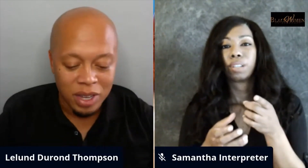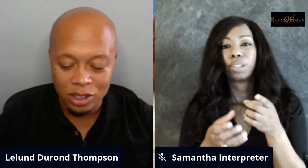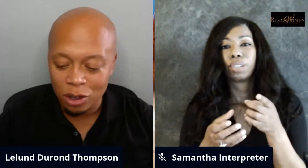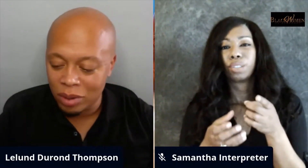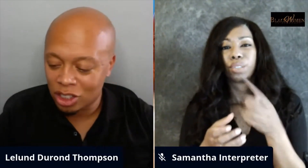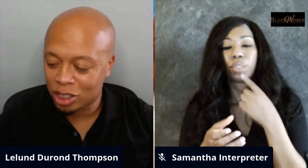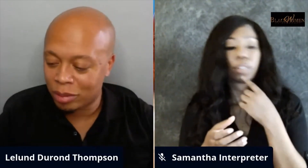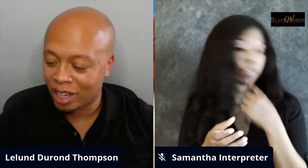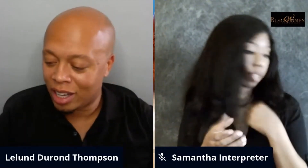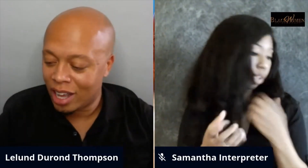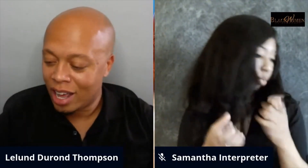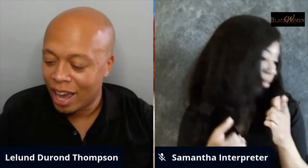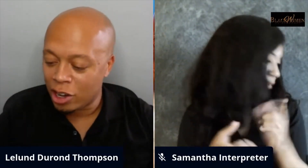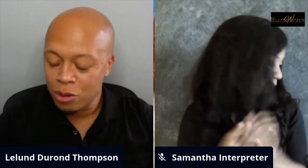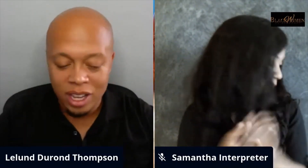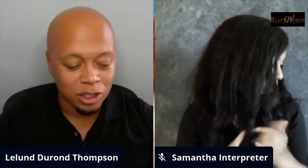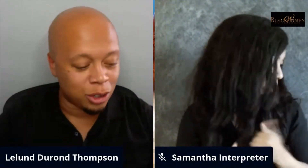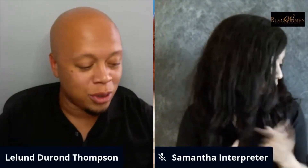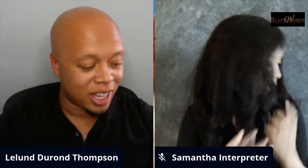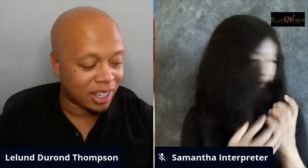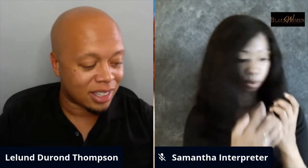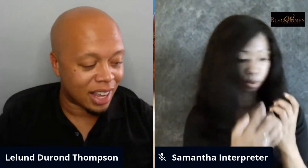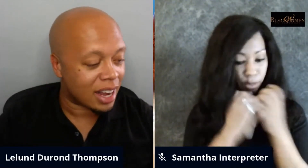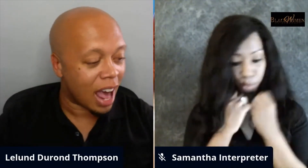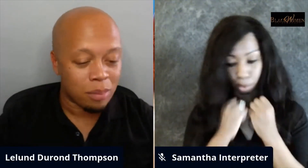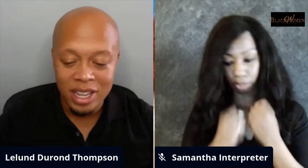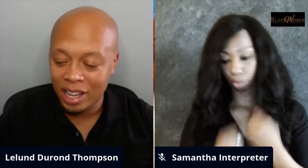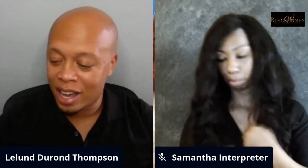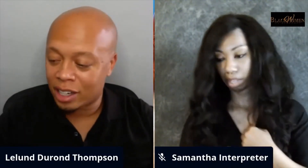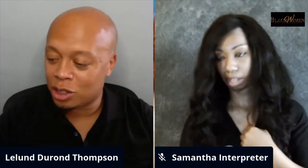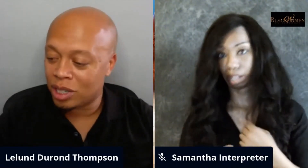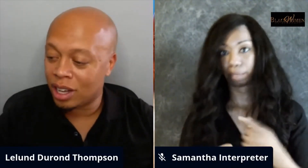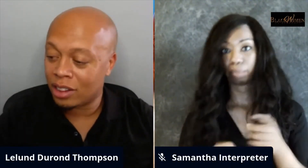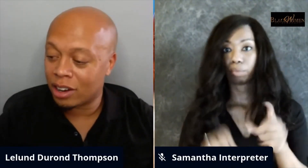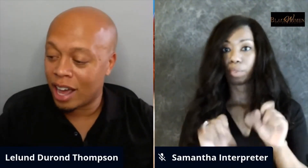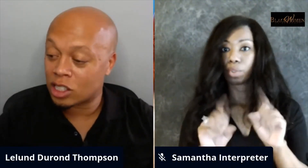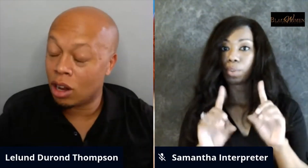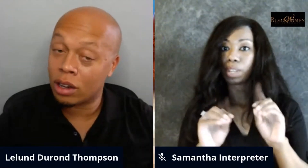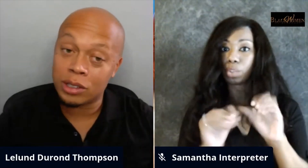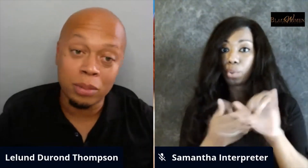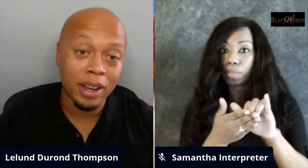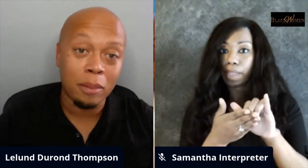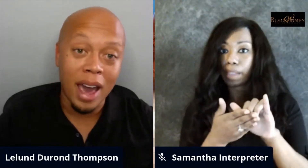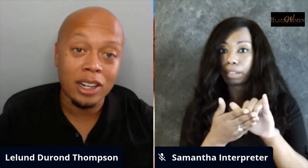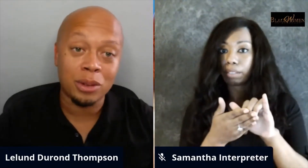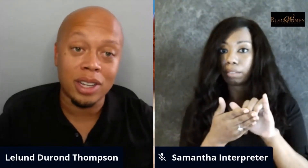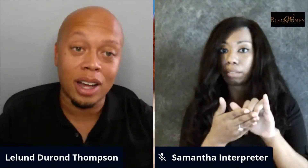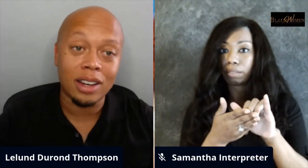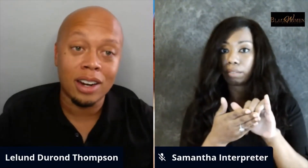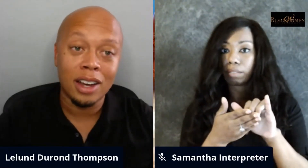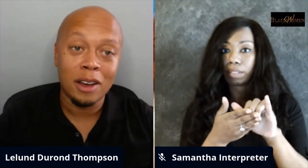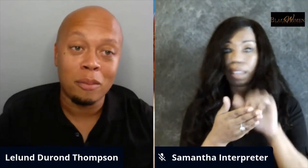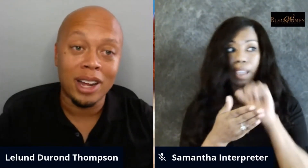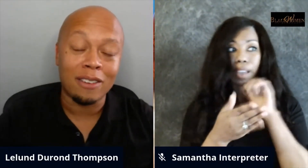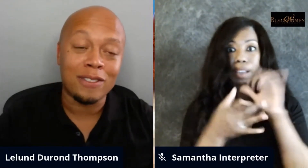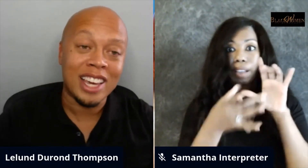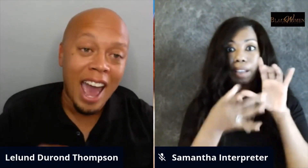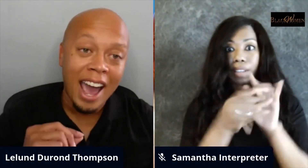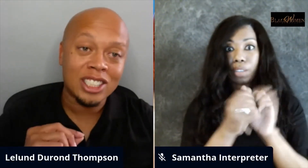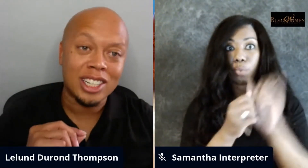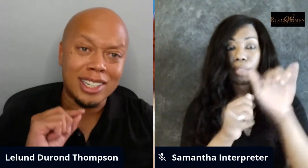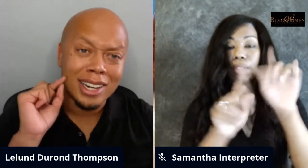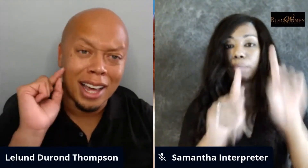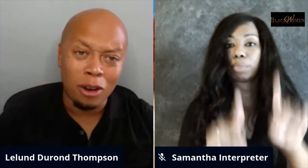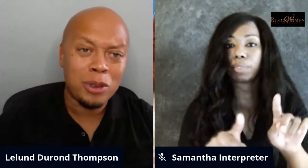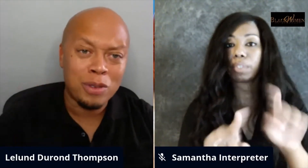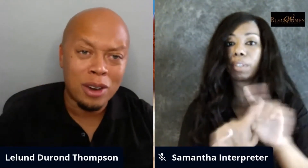You mean so much to me. And you can do this and not be connected to the other as long as you bring it back to the other. But if the